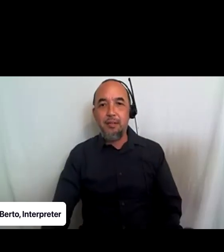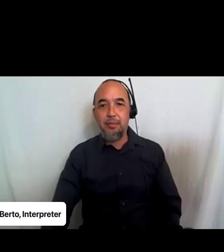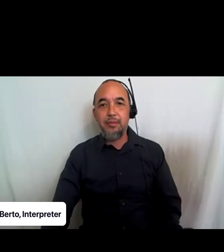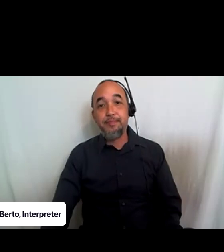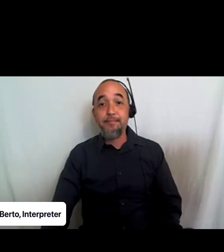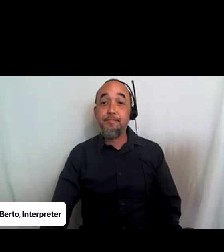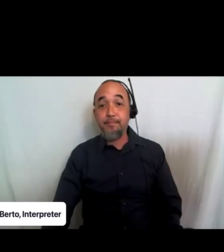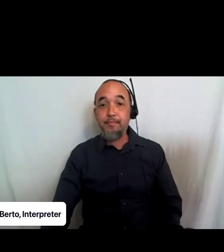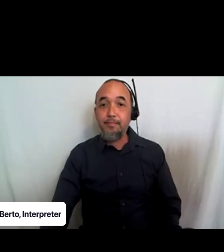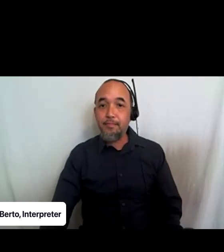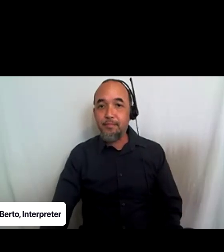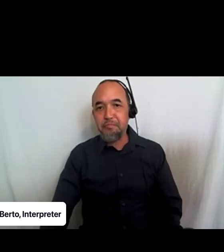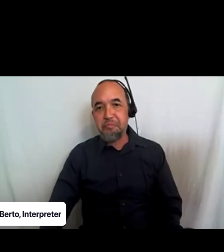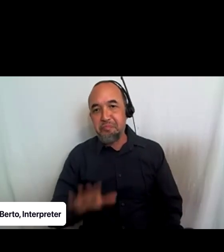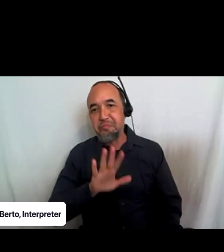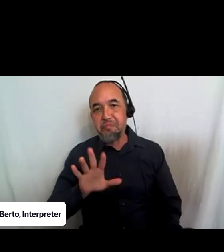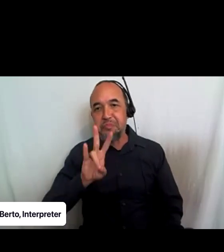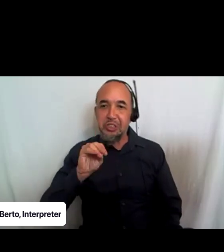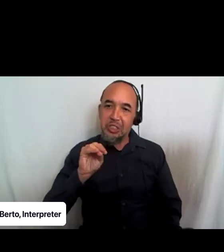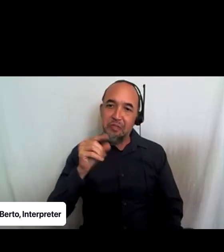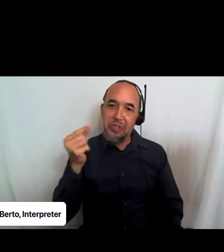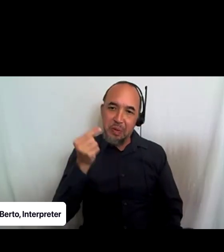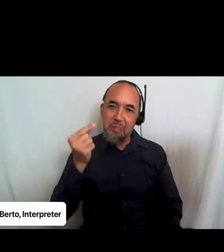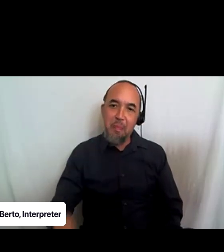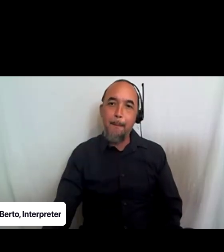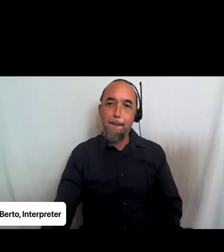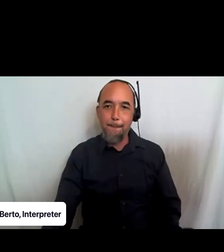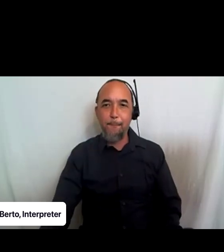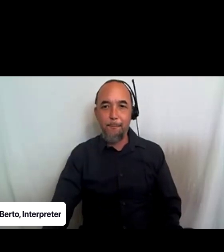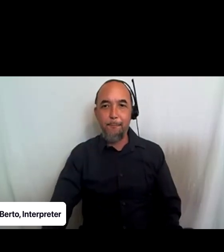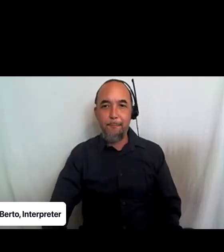Not about 70 grams. There we go.